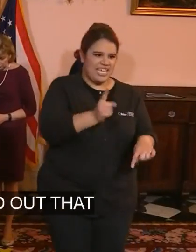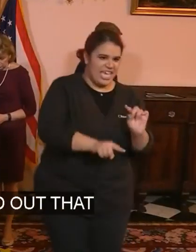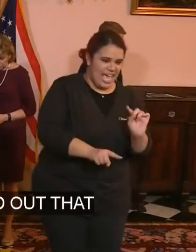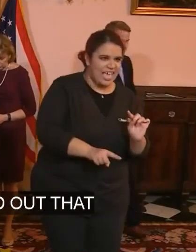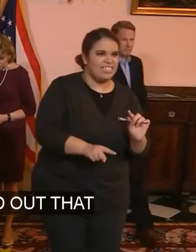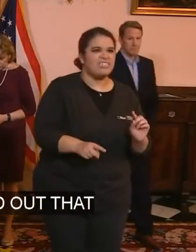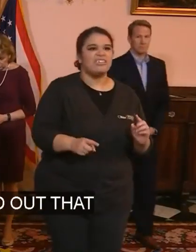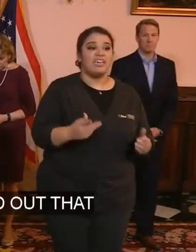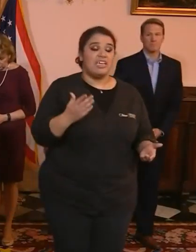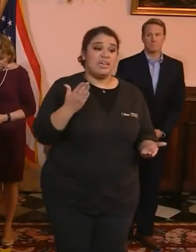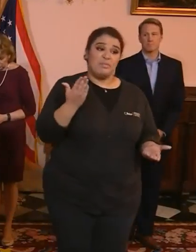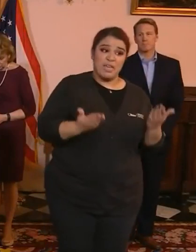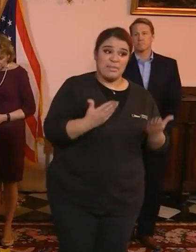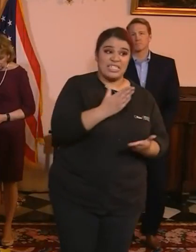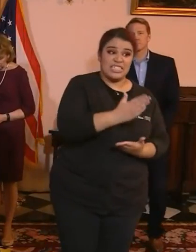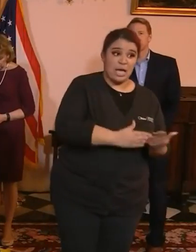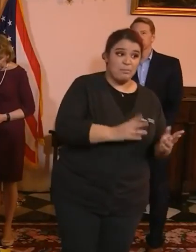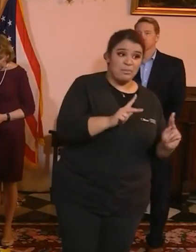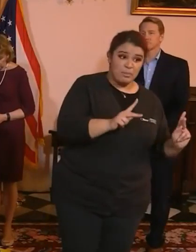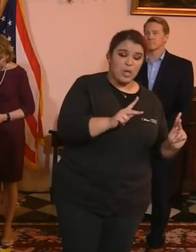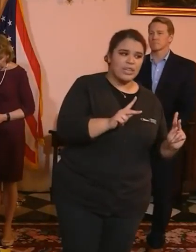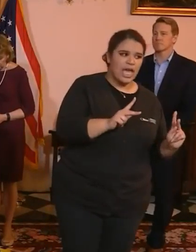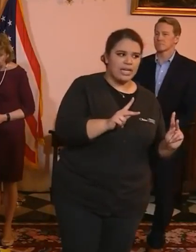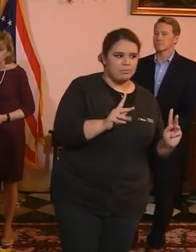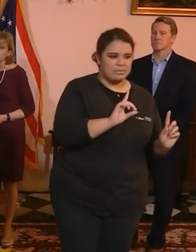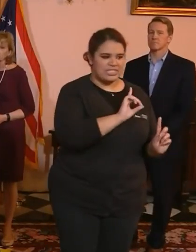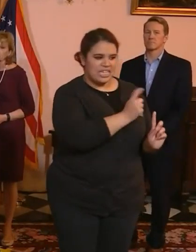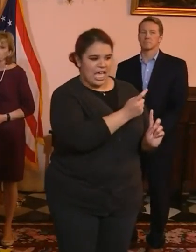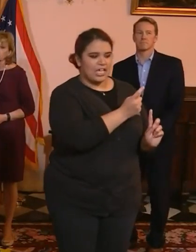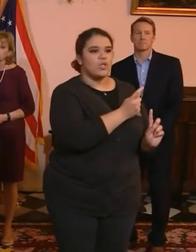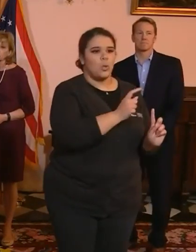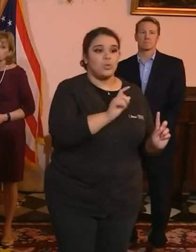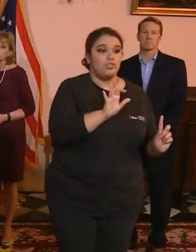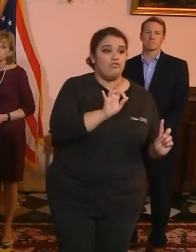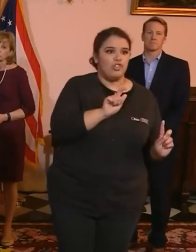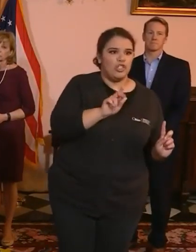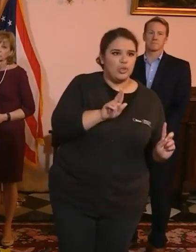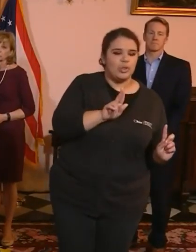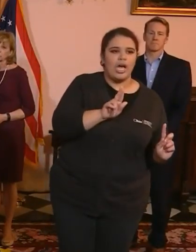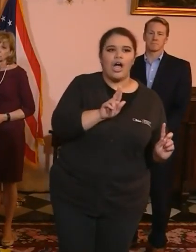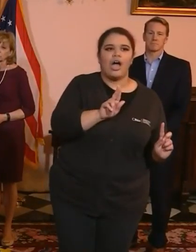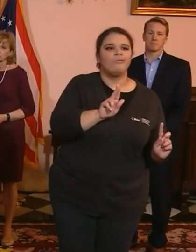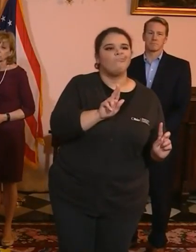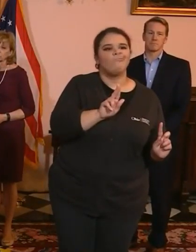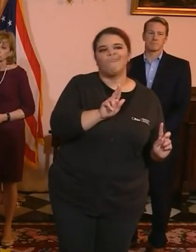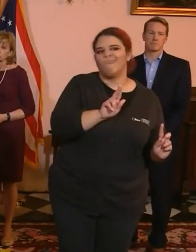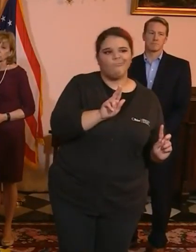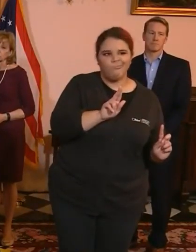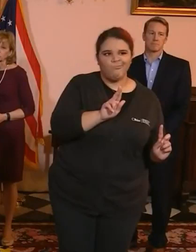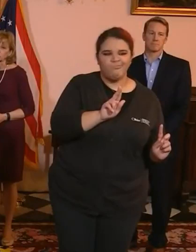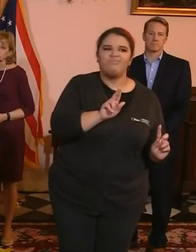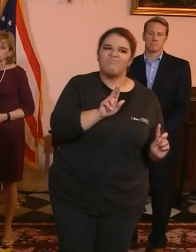pneumonia might have actually had something like this. That would need a serologic test. But